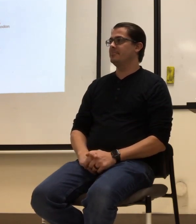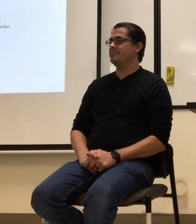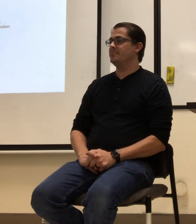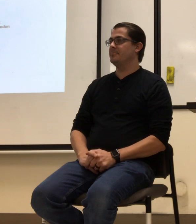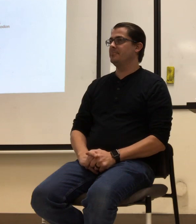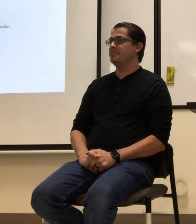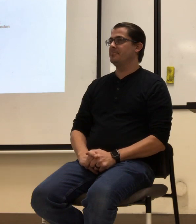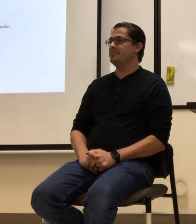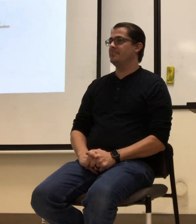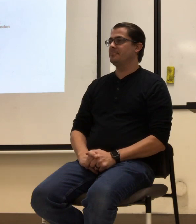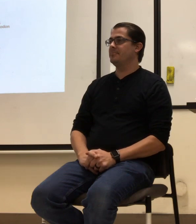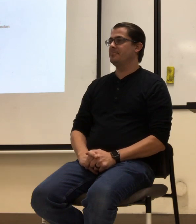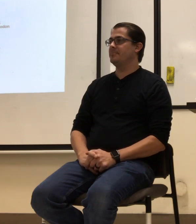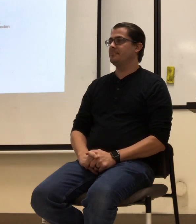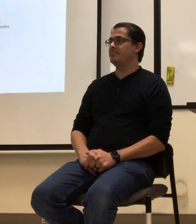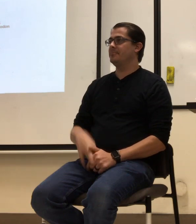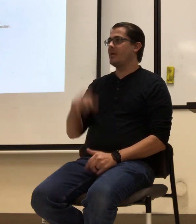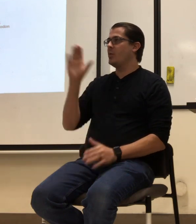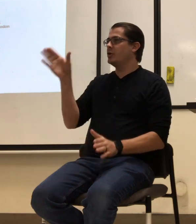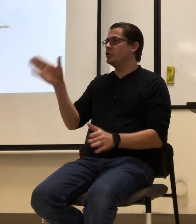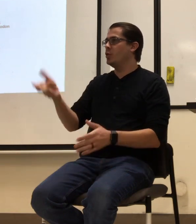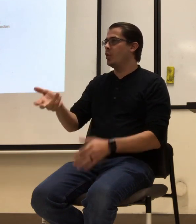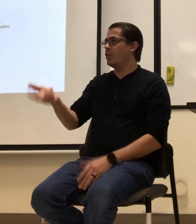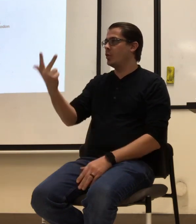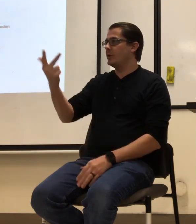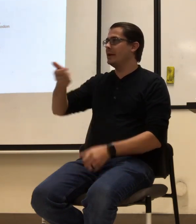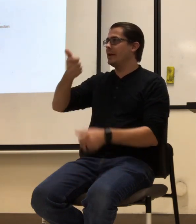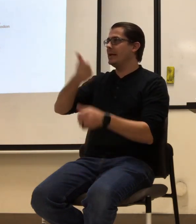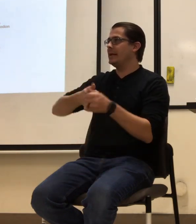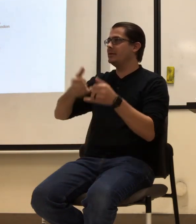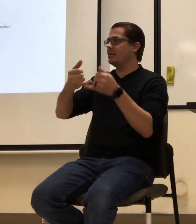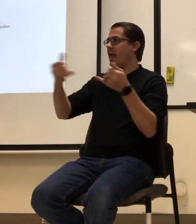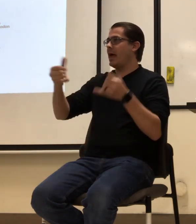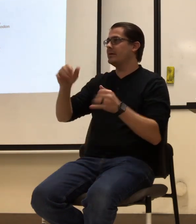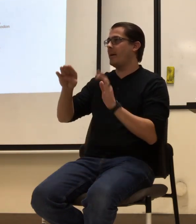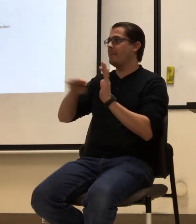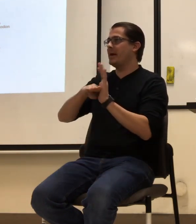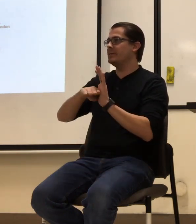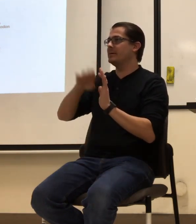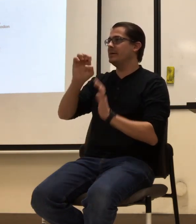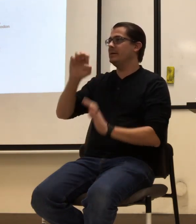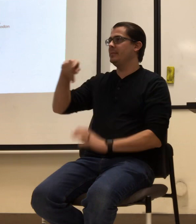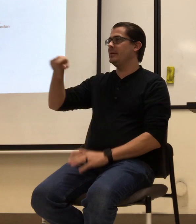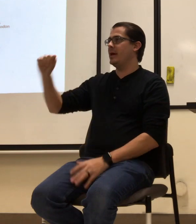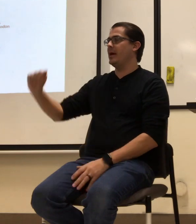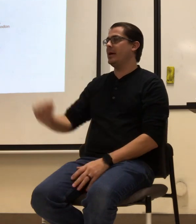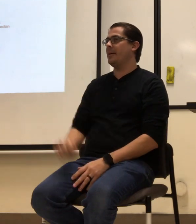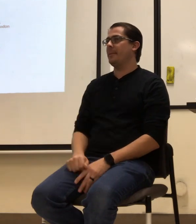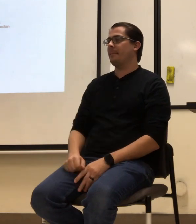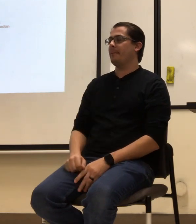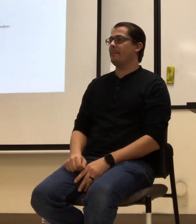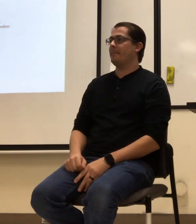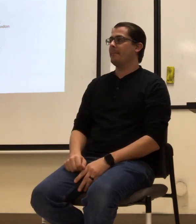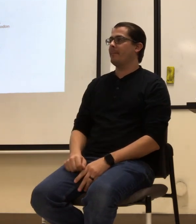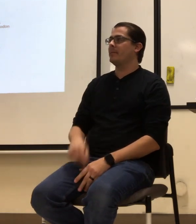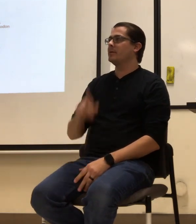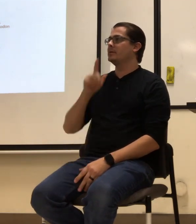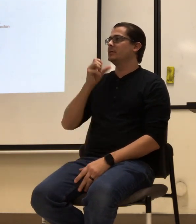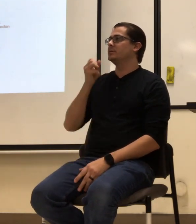and A. I'm doing 3. Each line is a base, right? The E, the P, the A. So